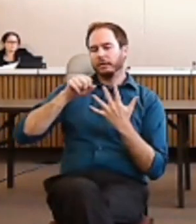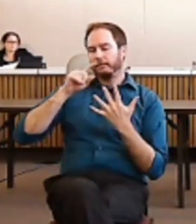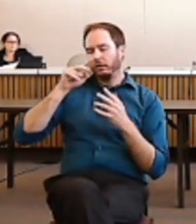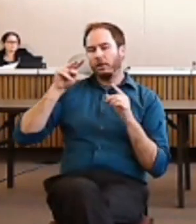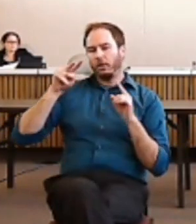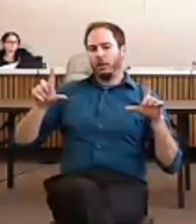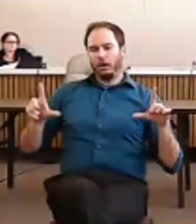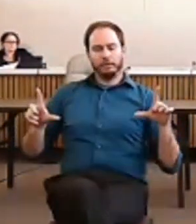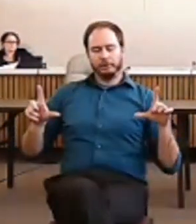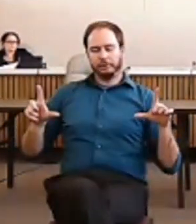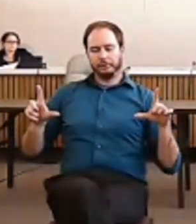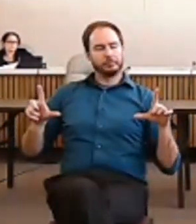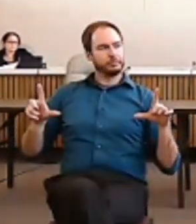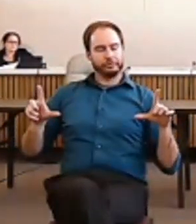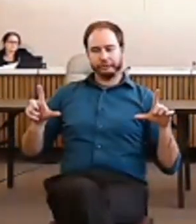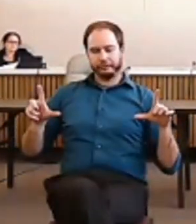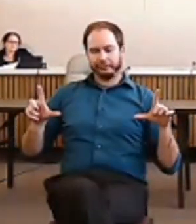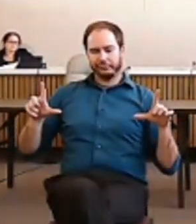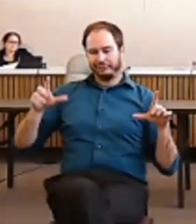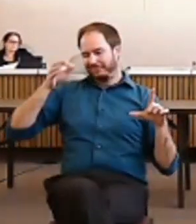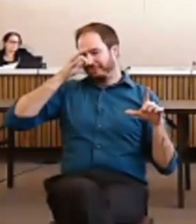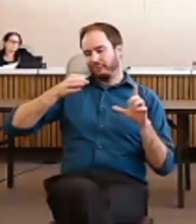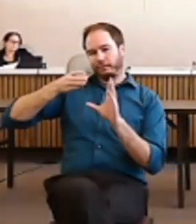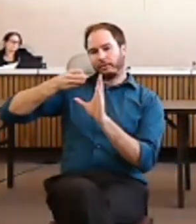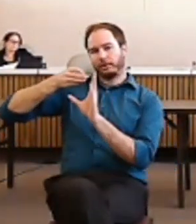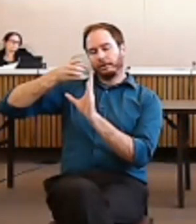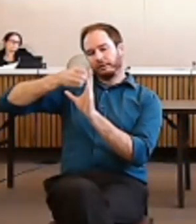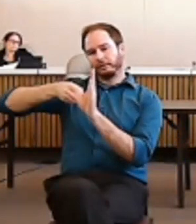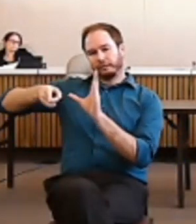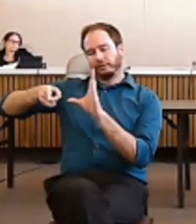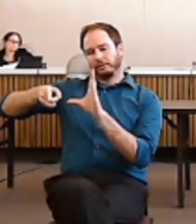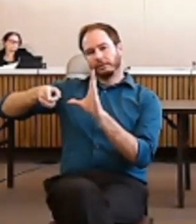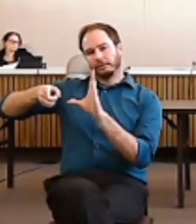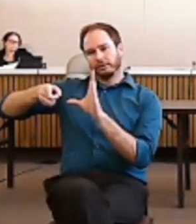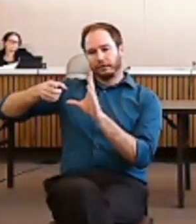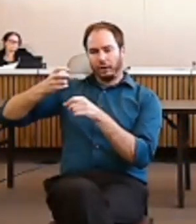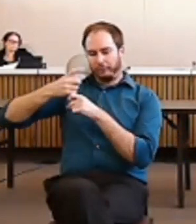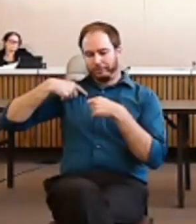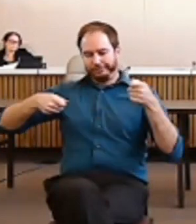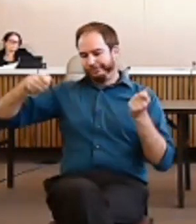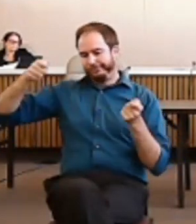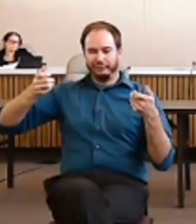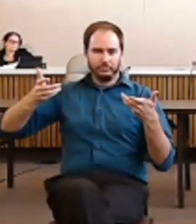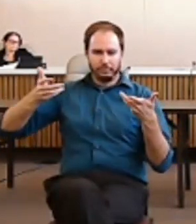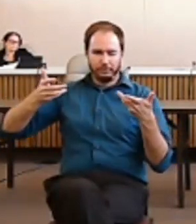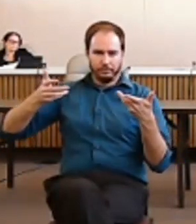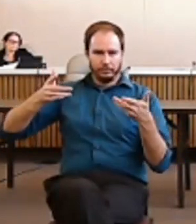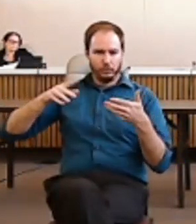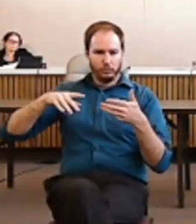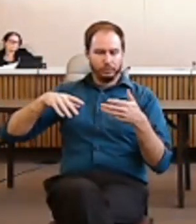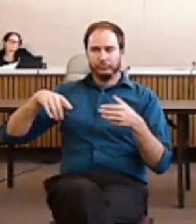look there, just off the edge, there's a parcel. This one, Again, it's hard for me to read. I believe.